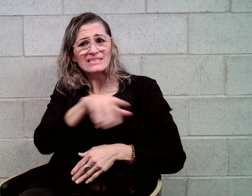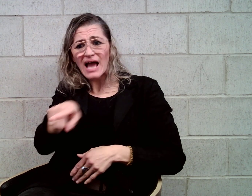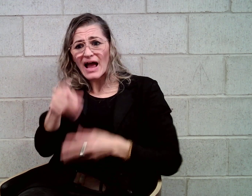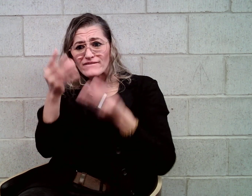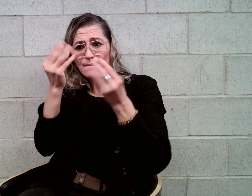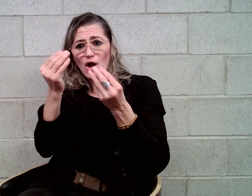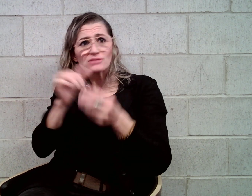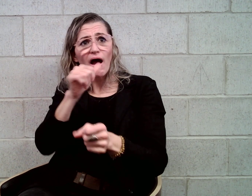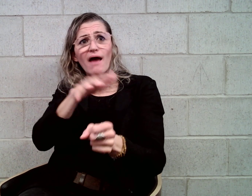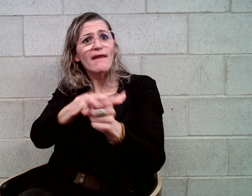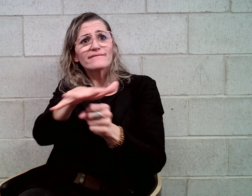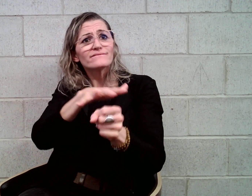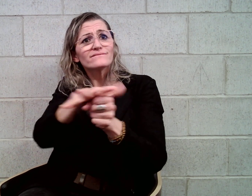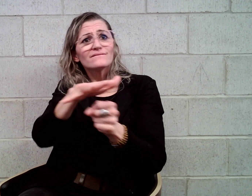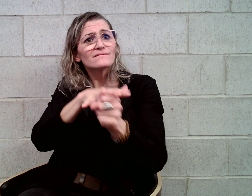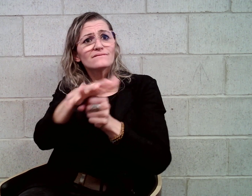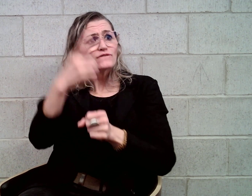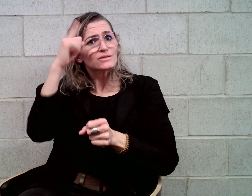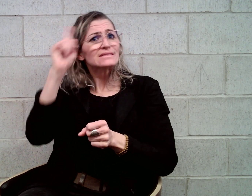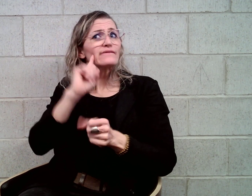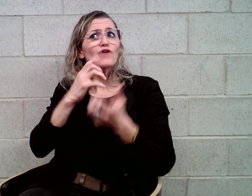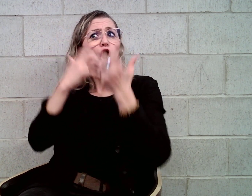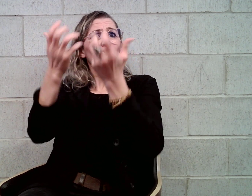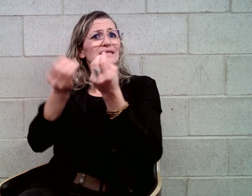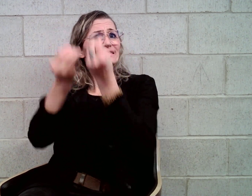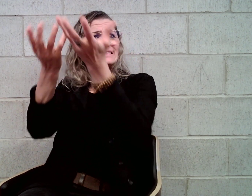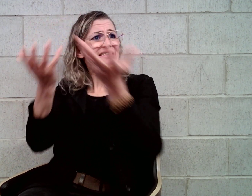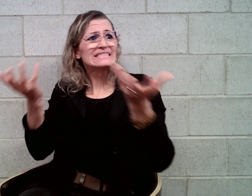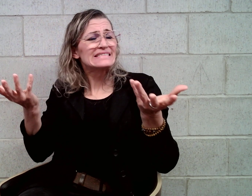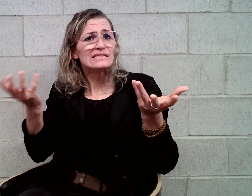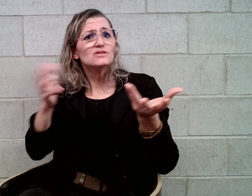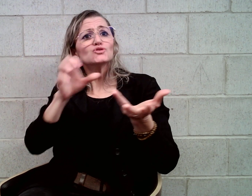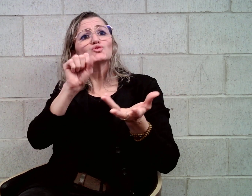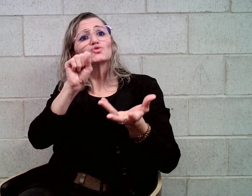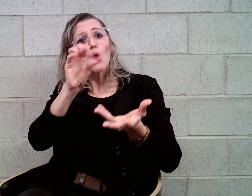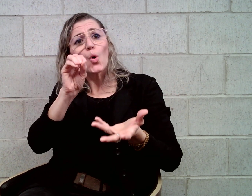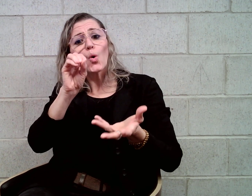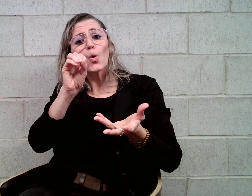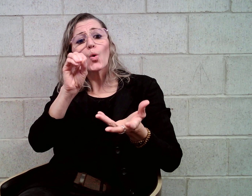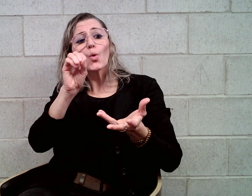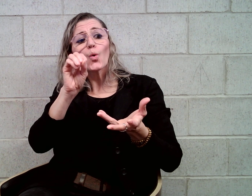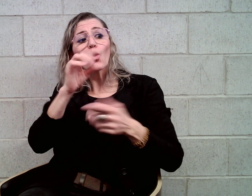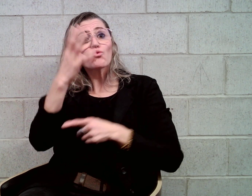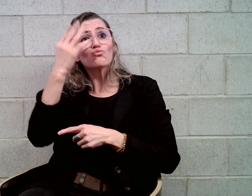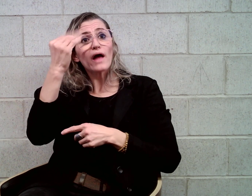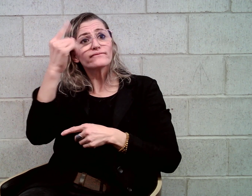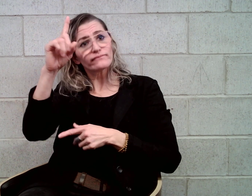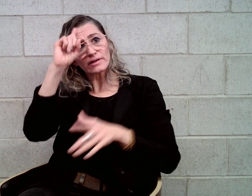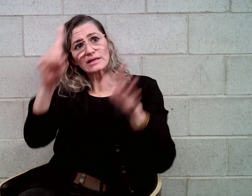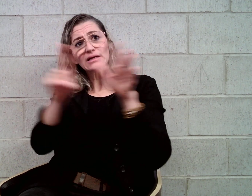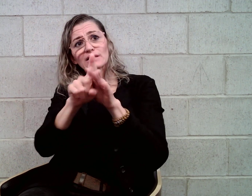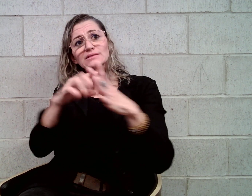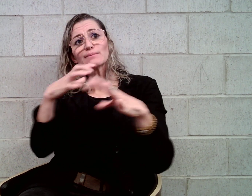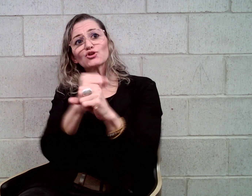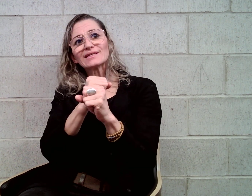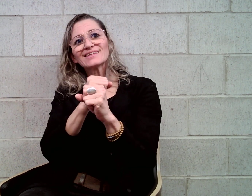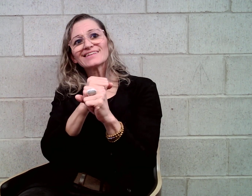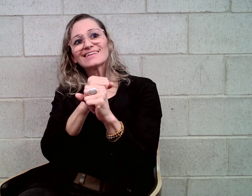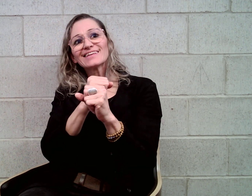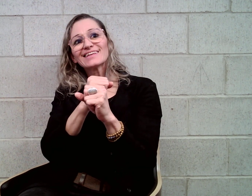We didn't know how we were doing this, and I realized that just my lines that I was given were not enough to convey the